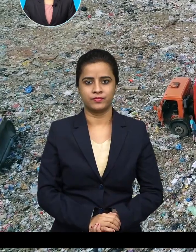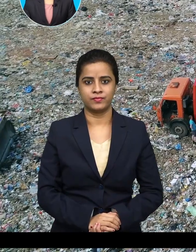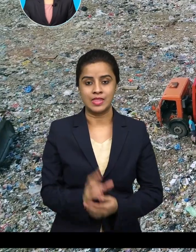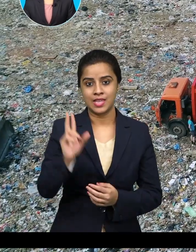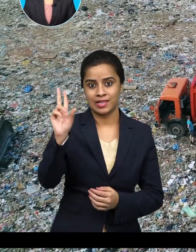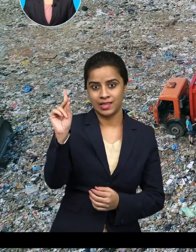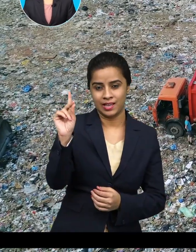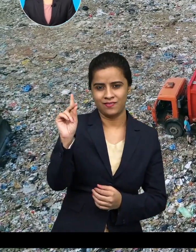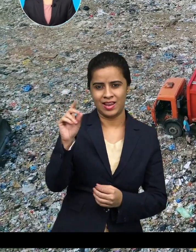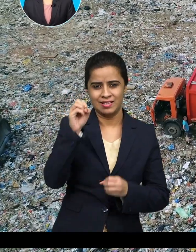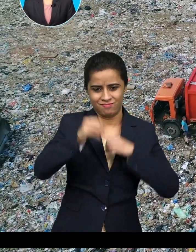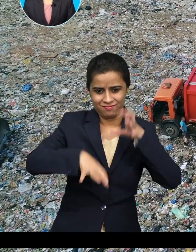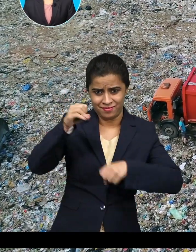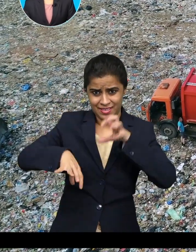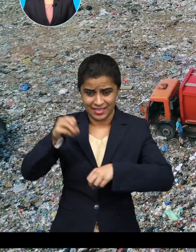landfills,